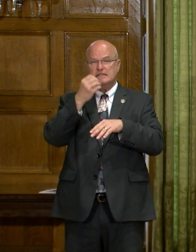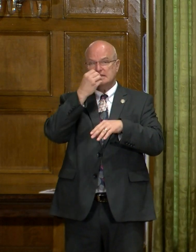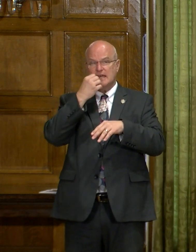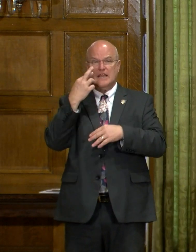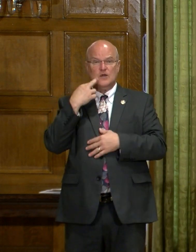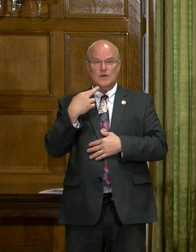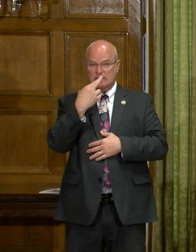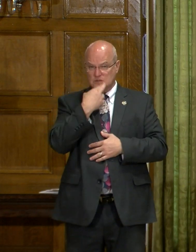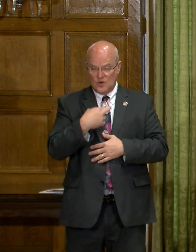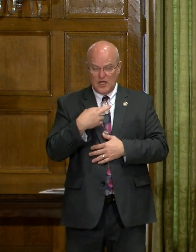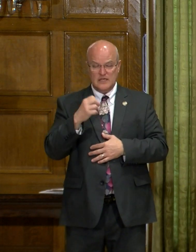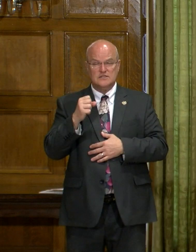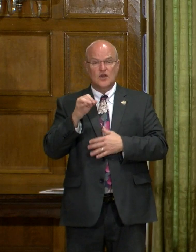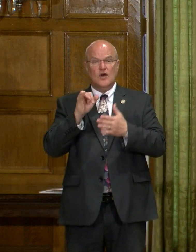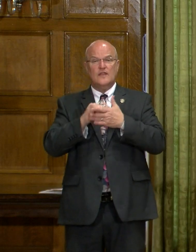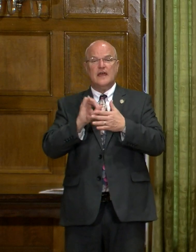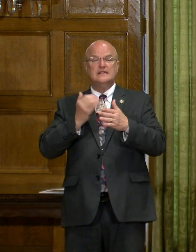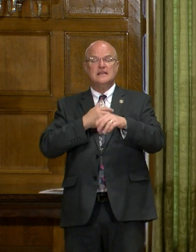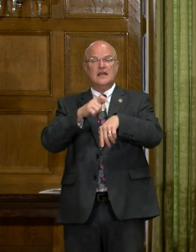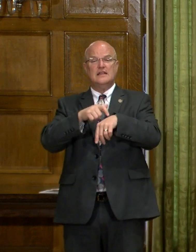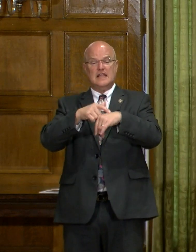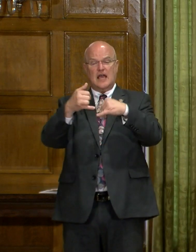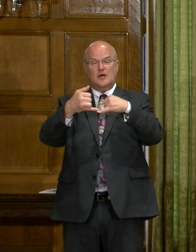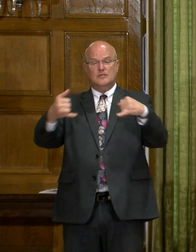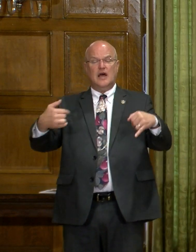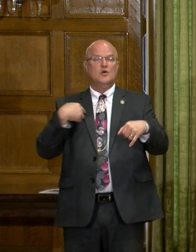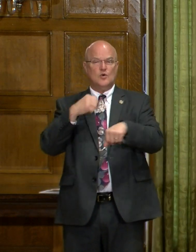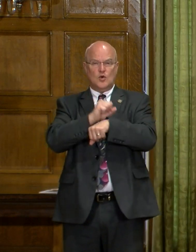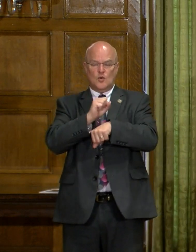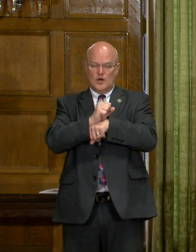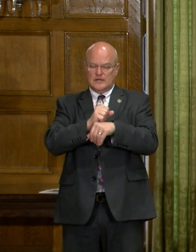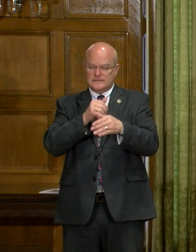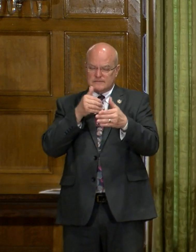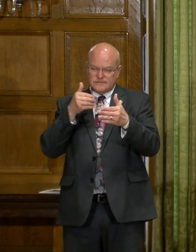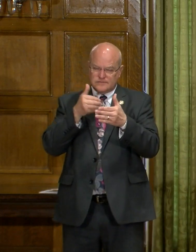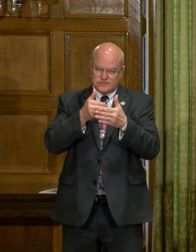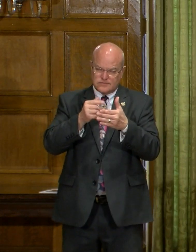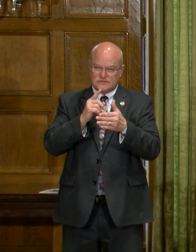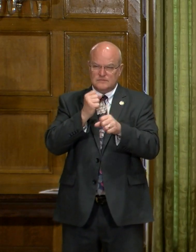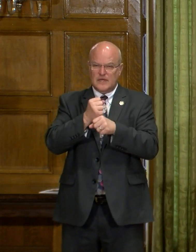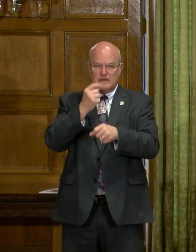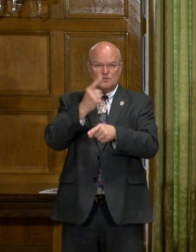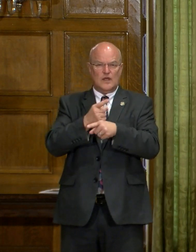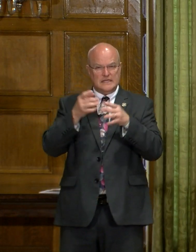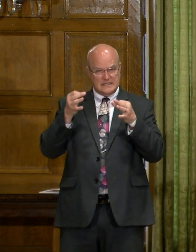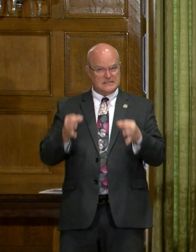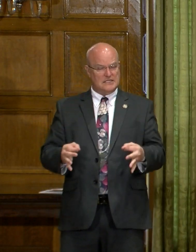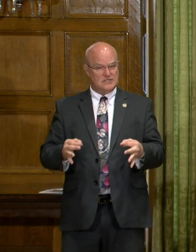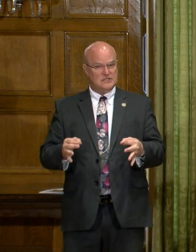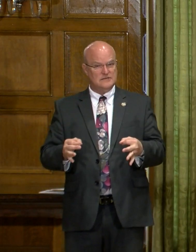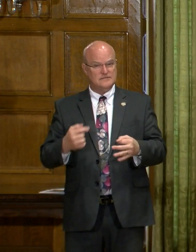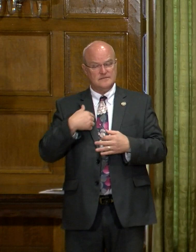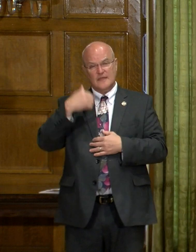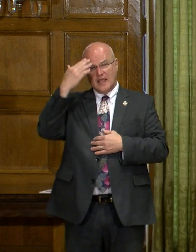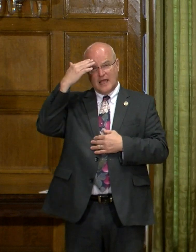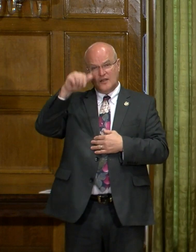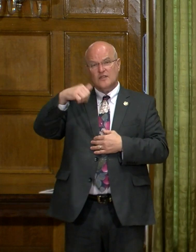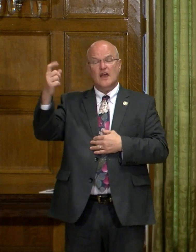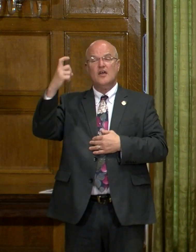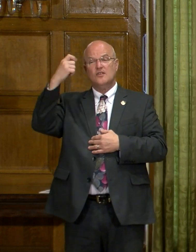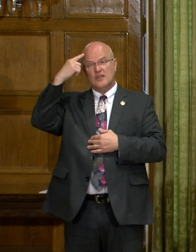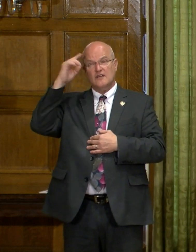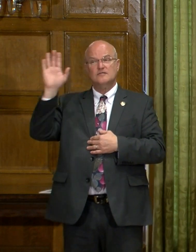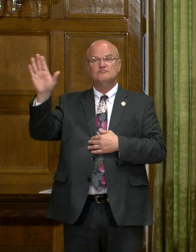dine-in restaurants. So that's our timetable. We're working very hard to make the right decision, as I know the other